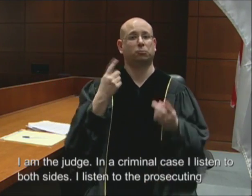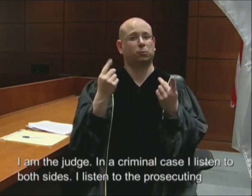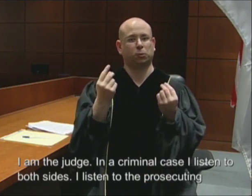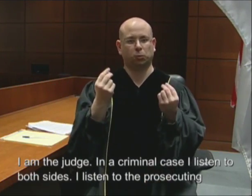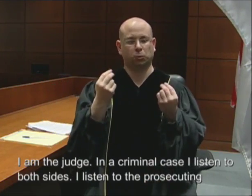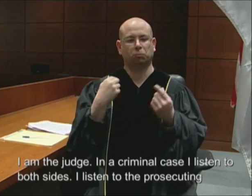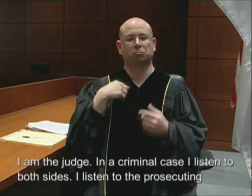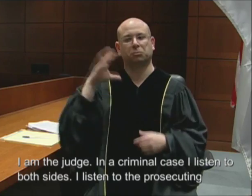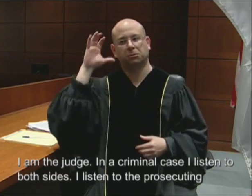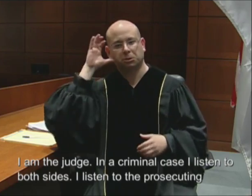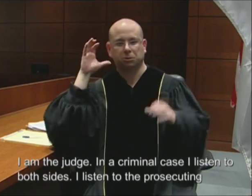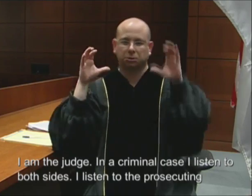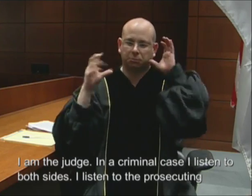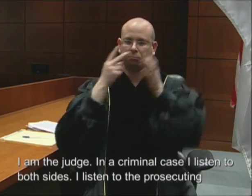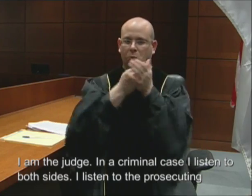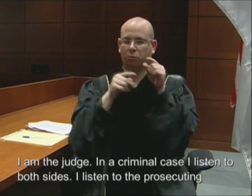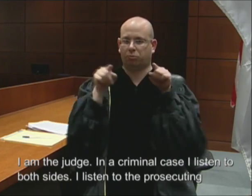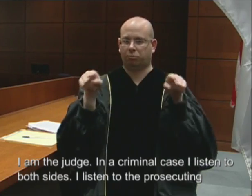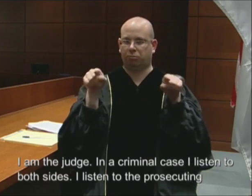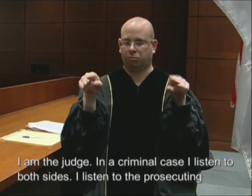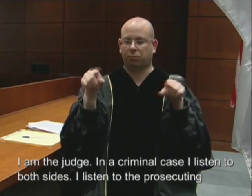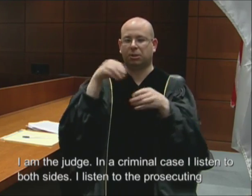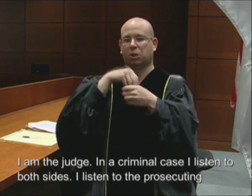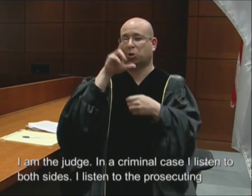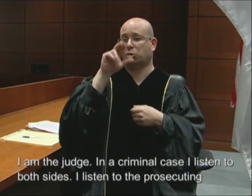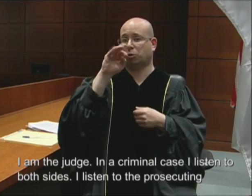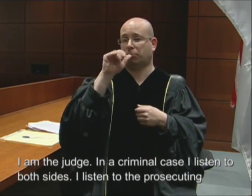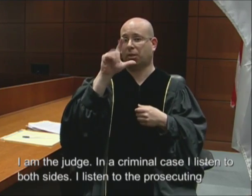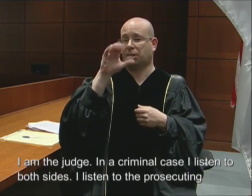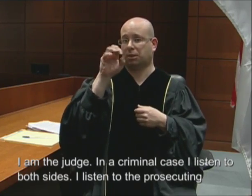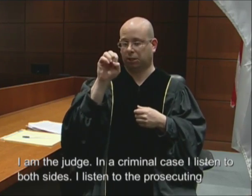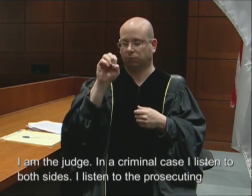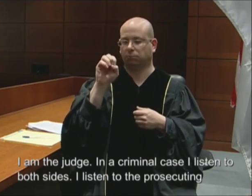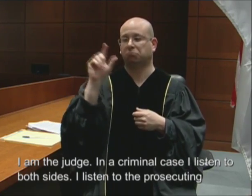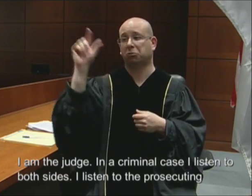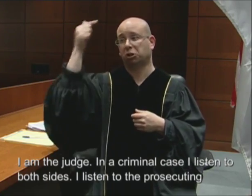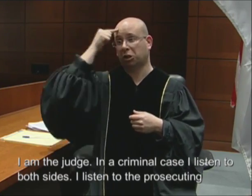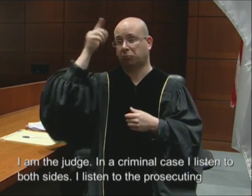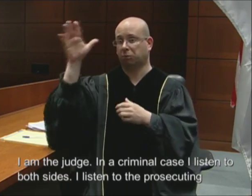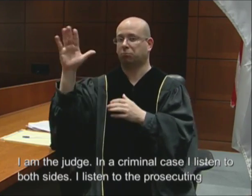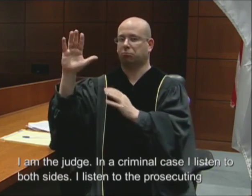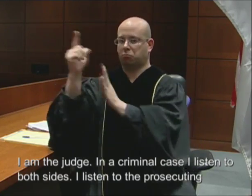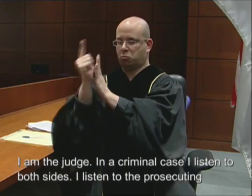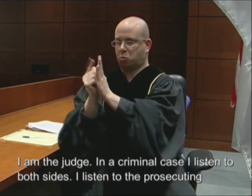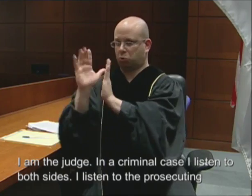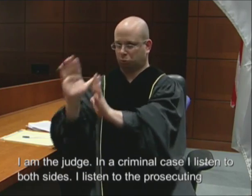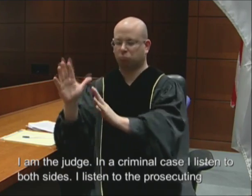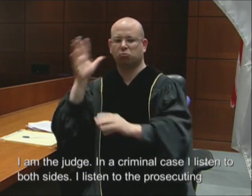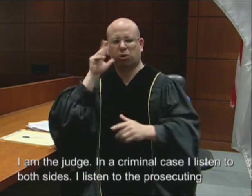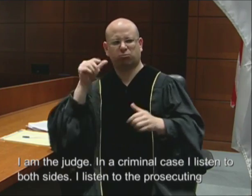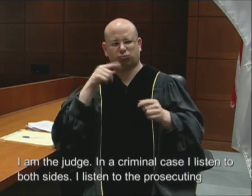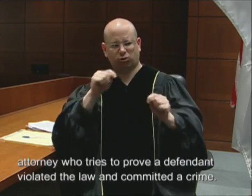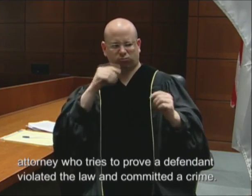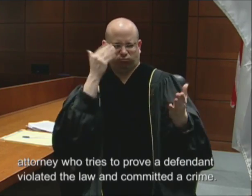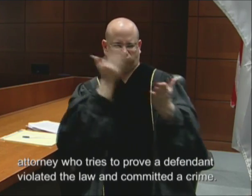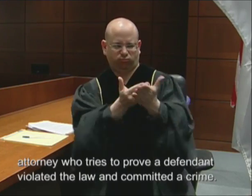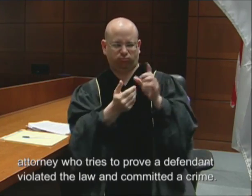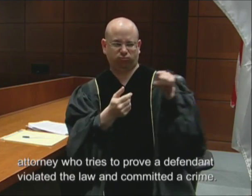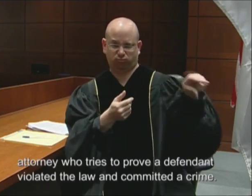In a criminal case, I listen to both sides. I listen to the prosecuting attorney that tries to prove a defendant violated